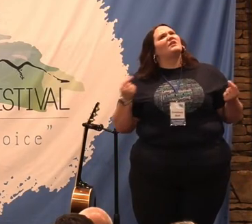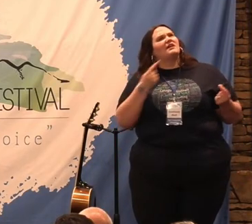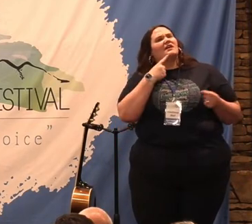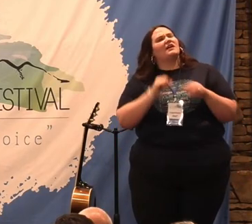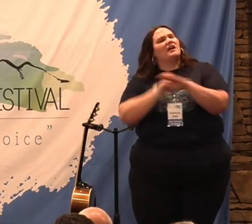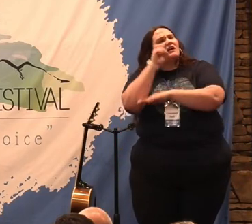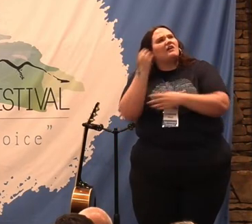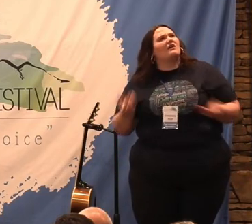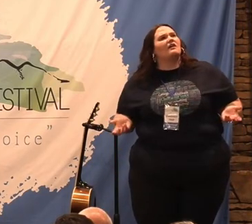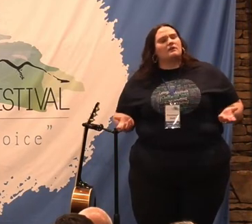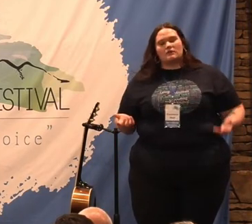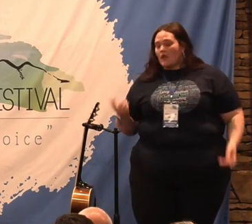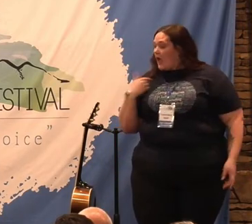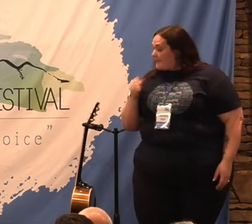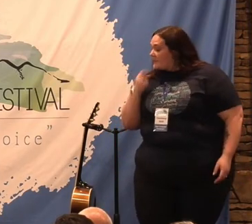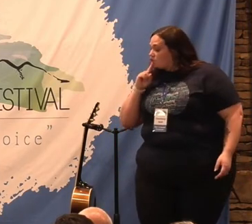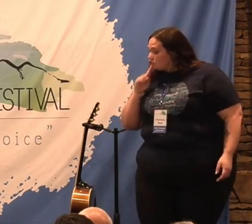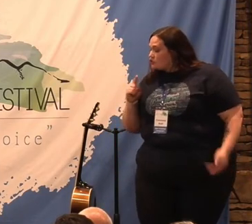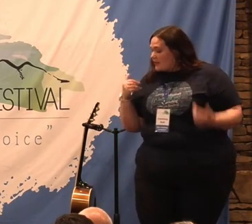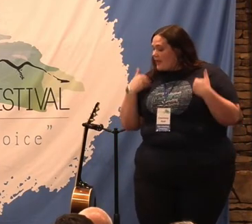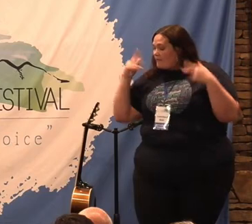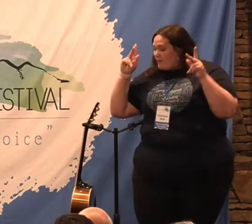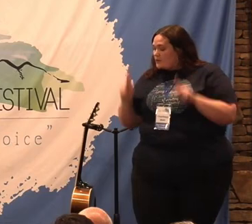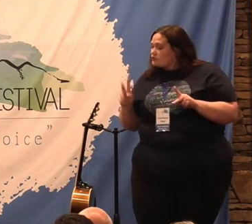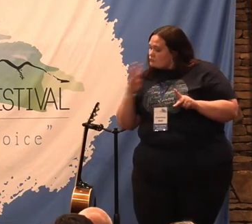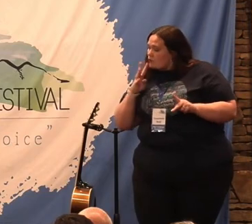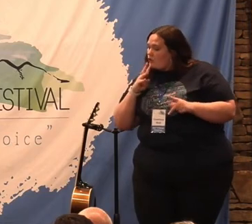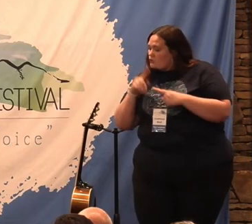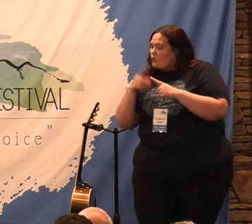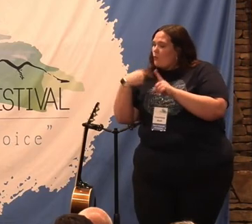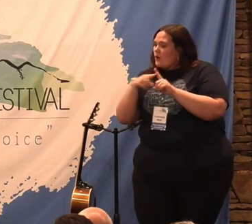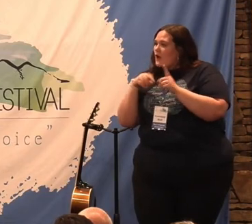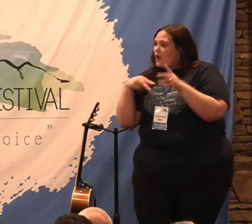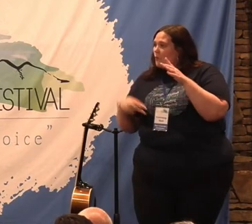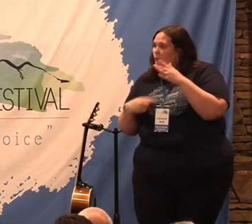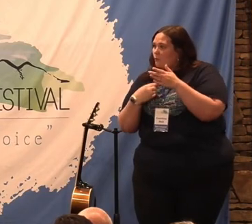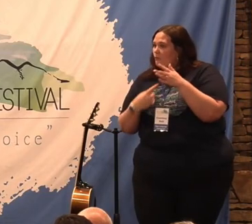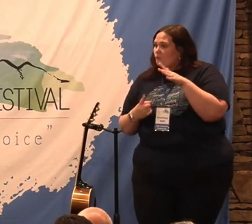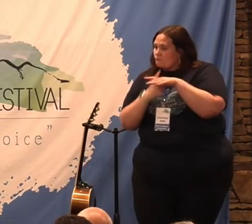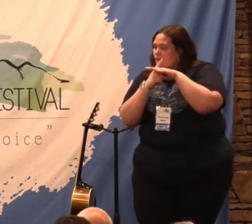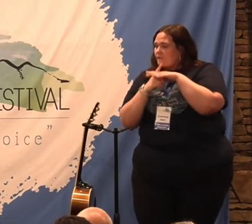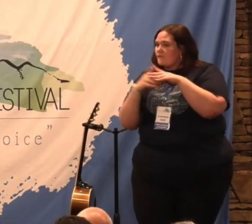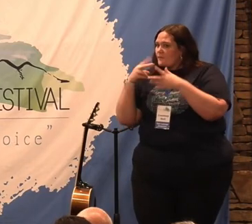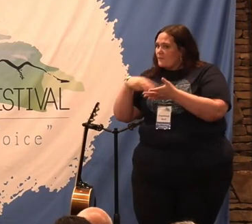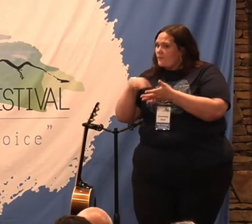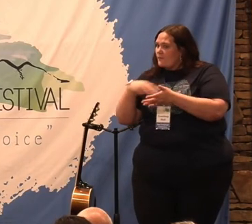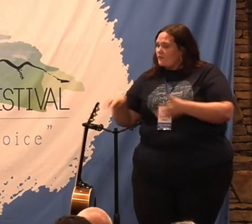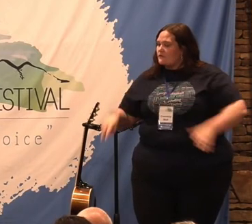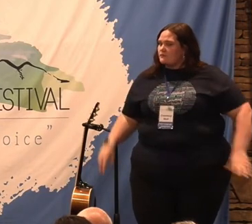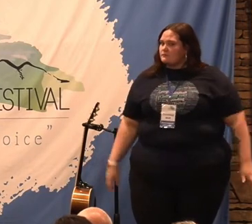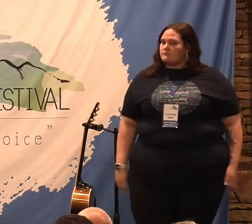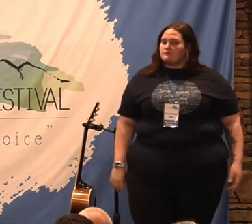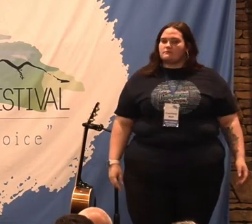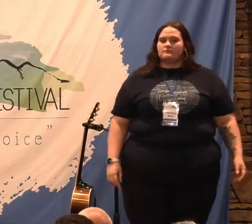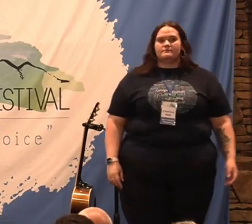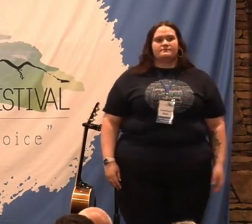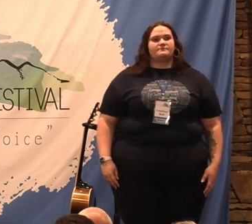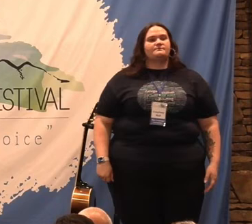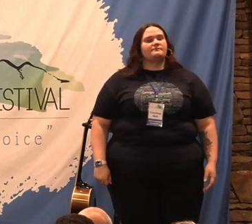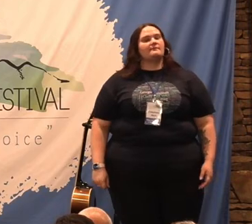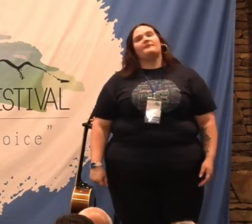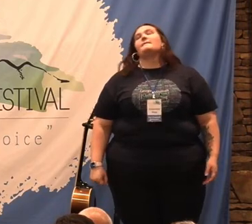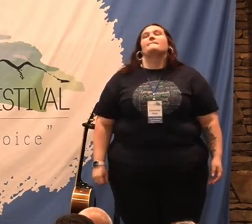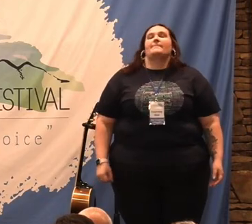groundhog. I am ensuring that I have somebody to speak to once I get to this social function. Well, as it